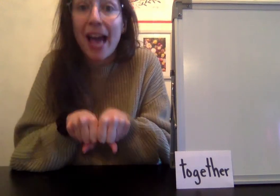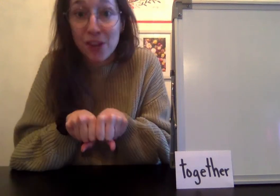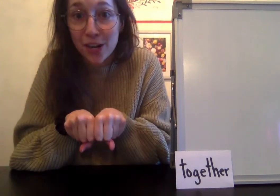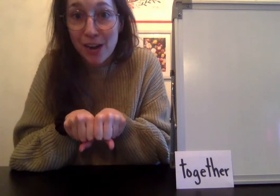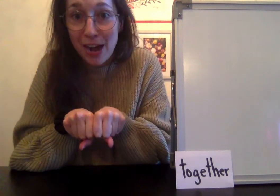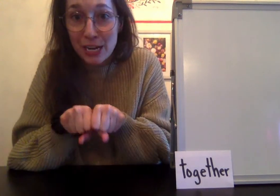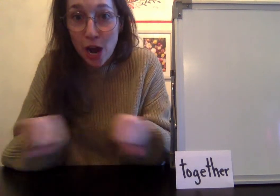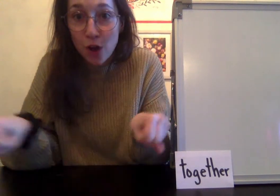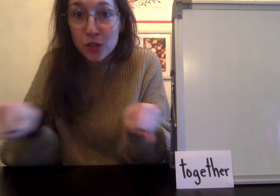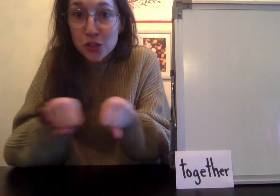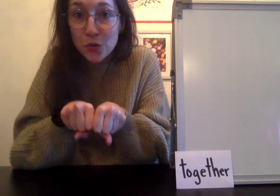Together, get ready, go.